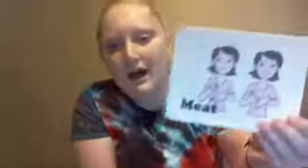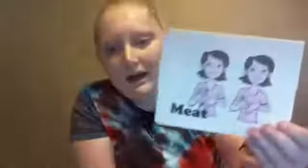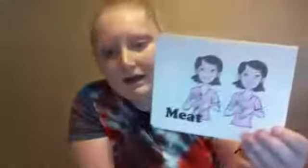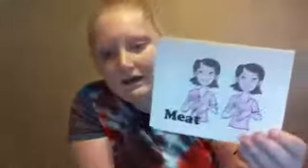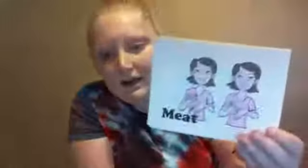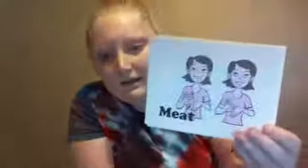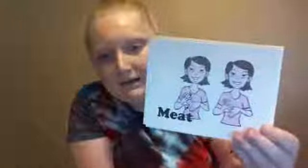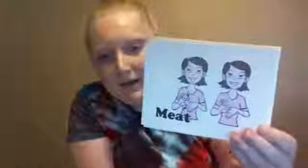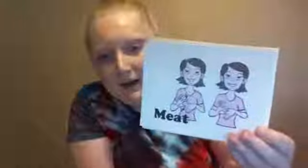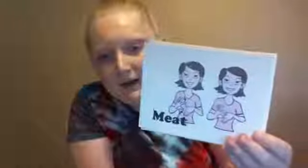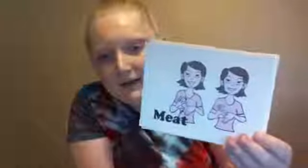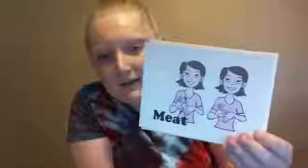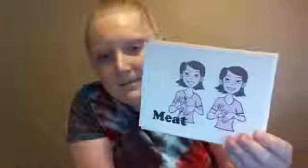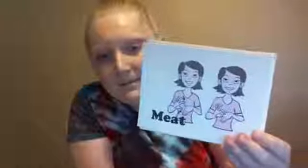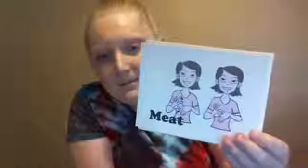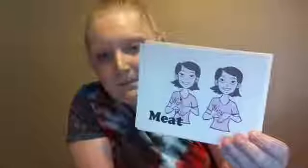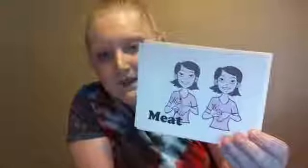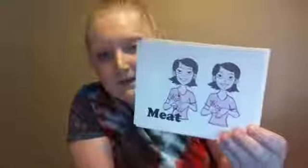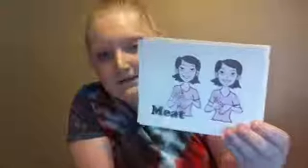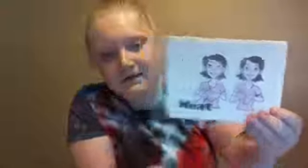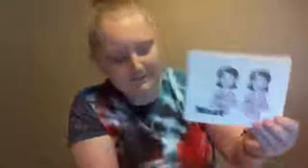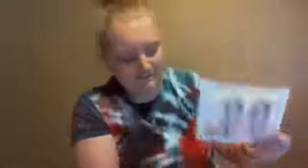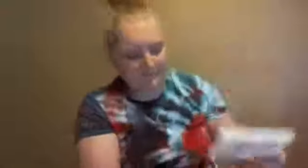And our next sign is meat.